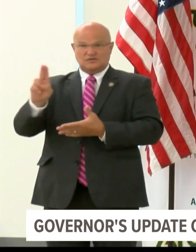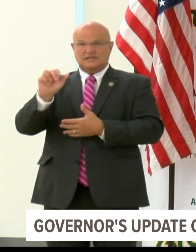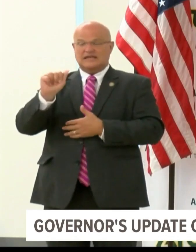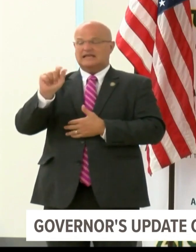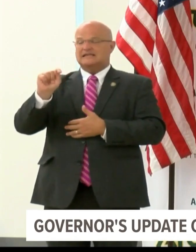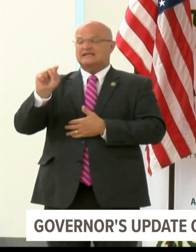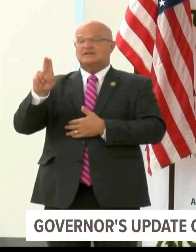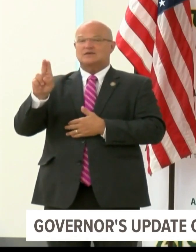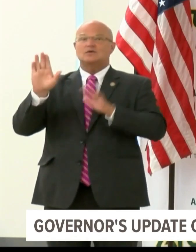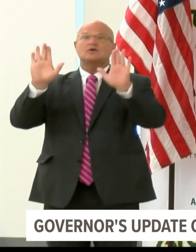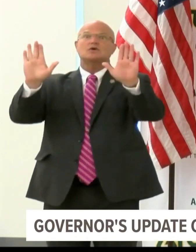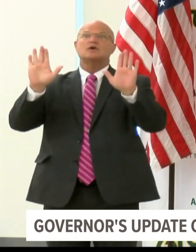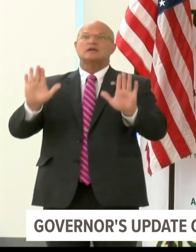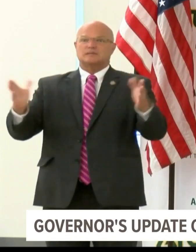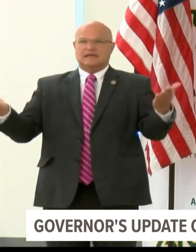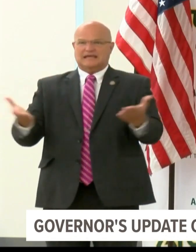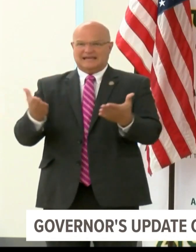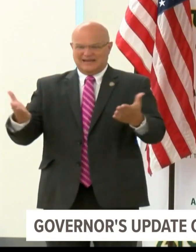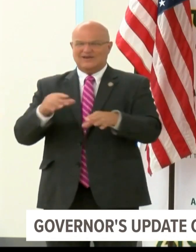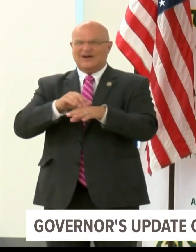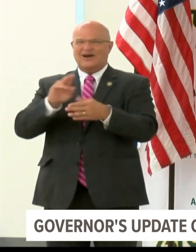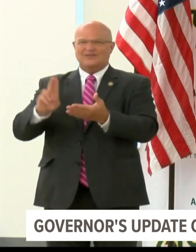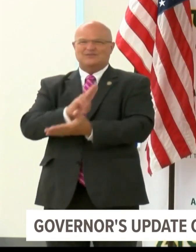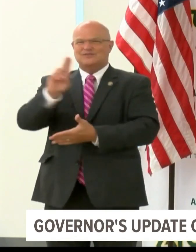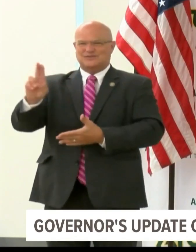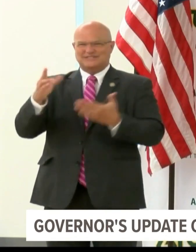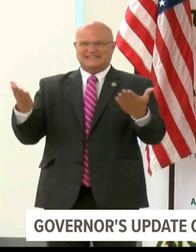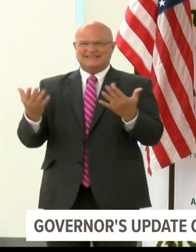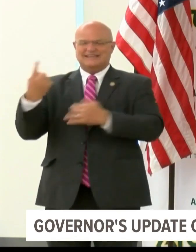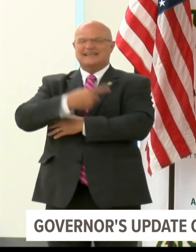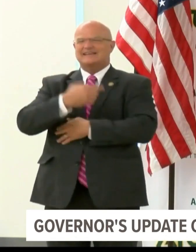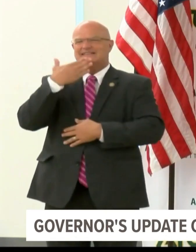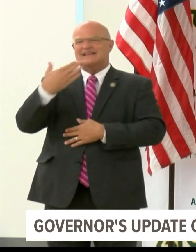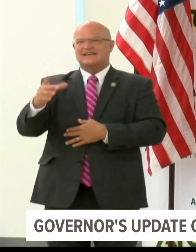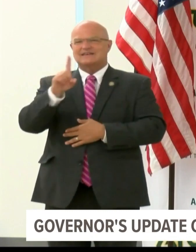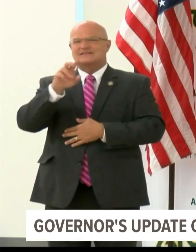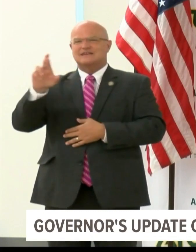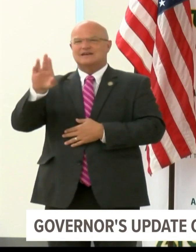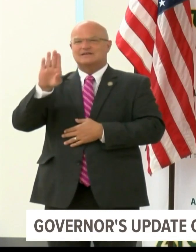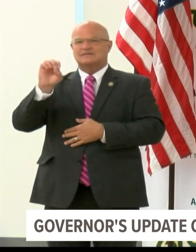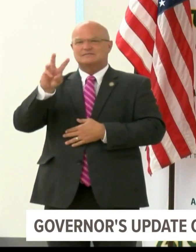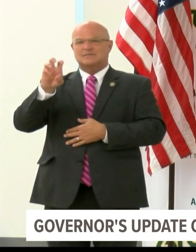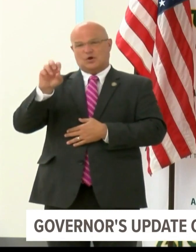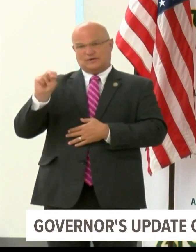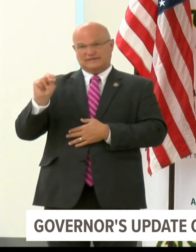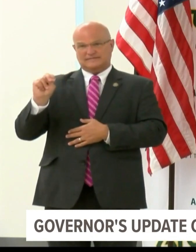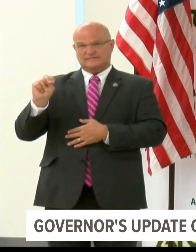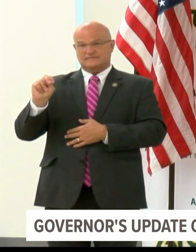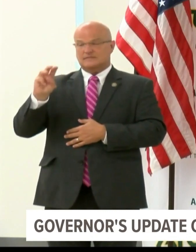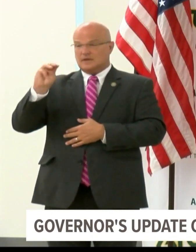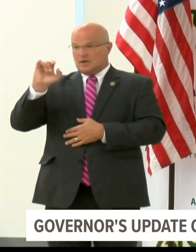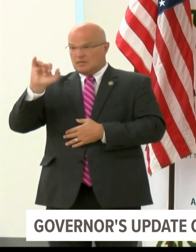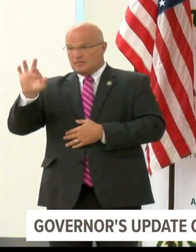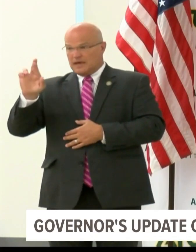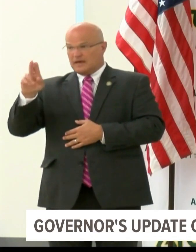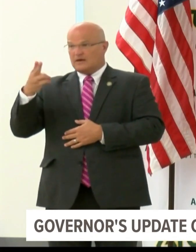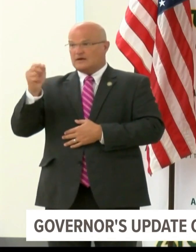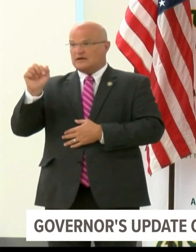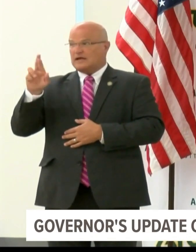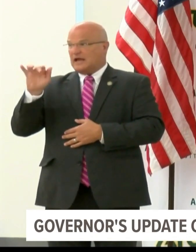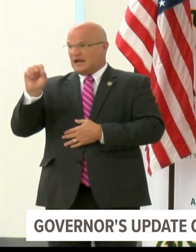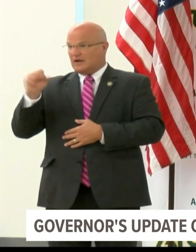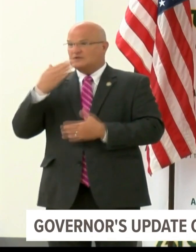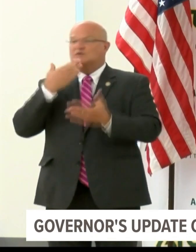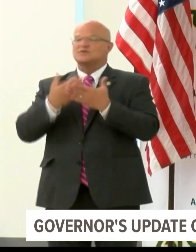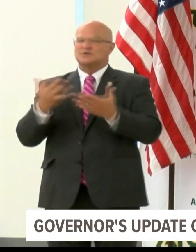be on the campus, Dr. Bowen, of Arkansas Tech University. And Mayor Harris has been a good host